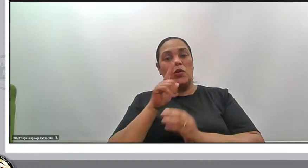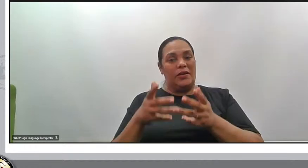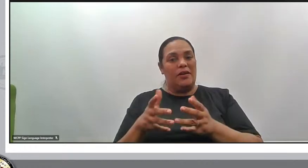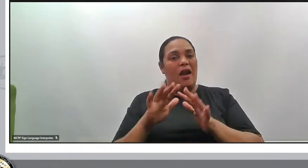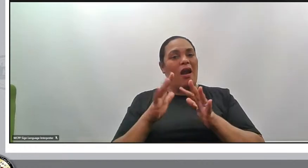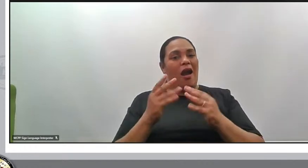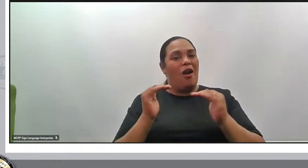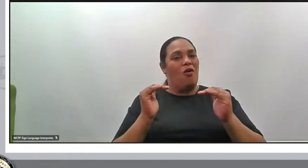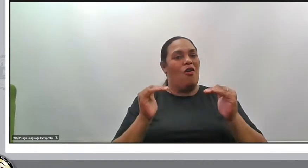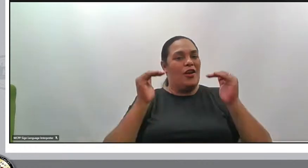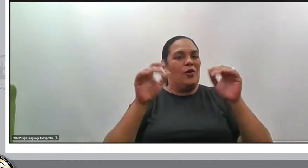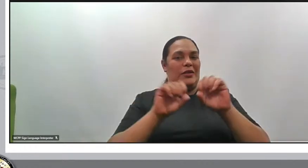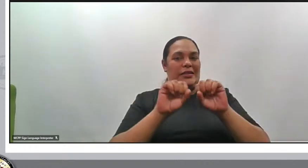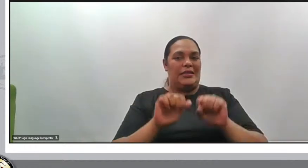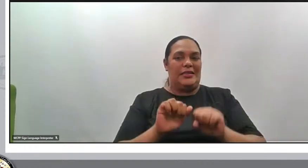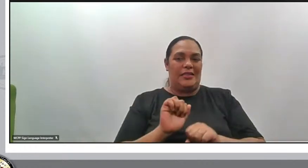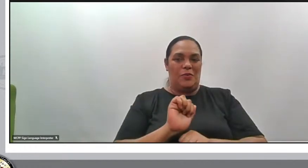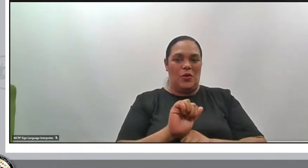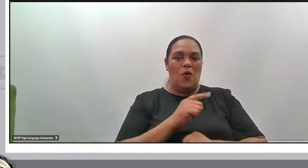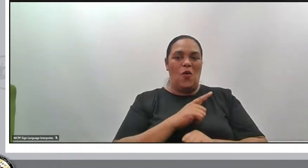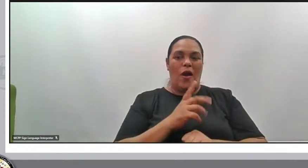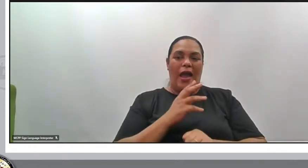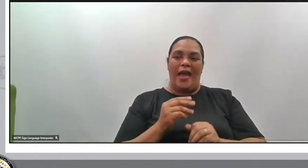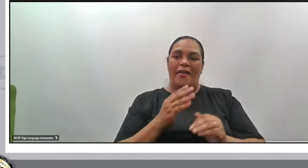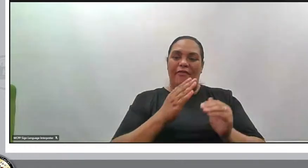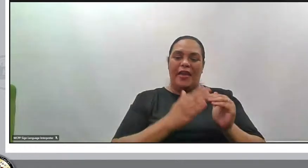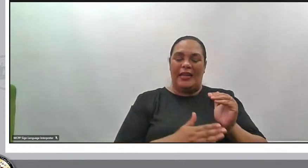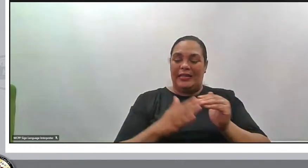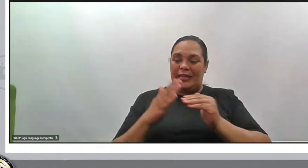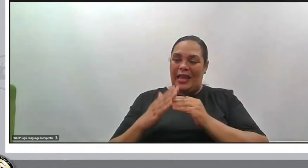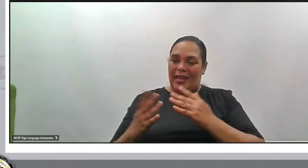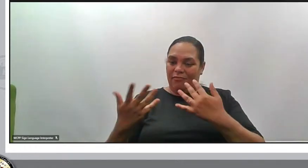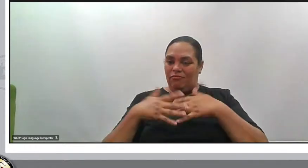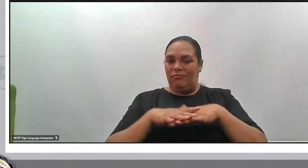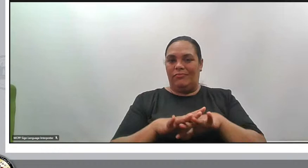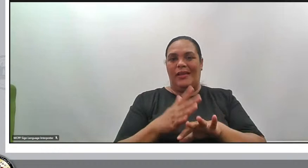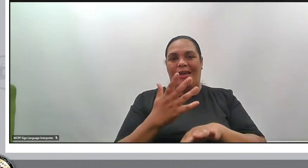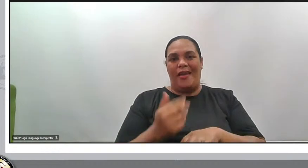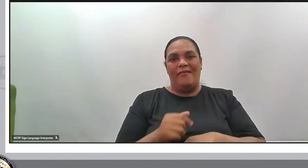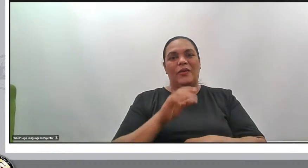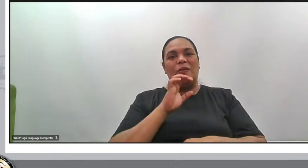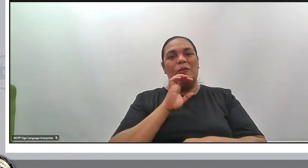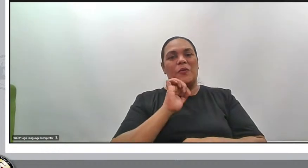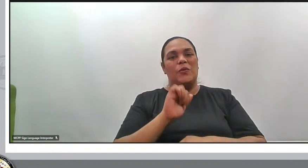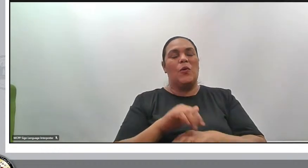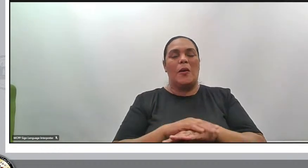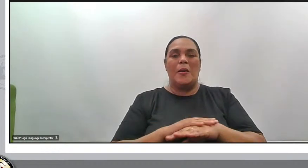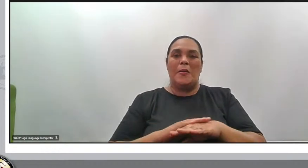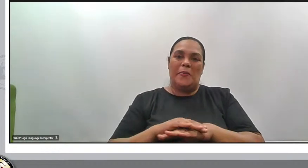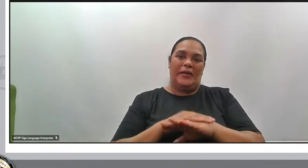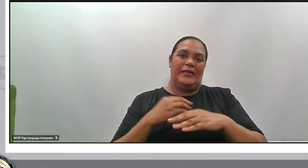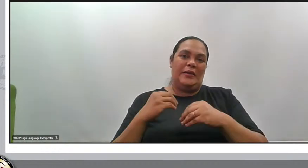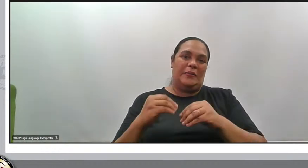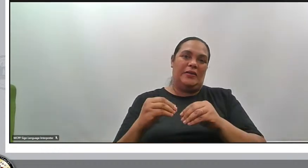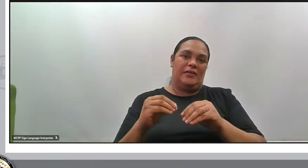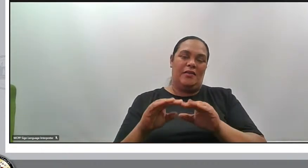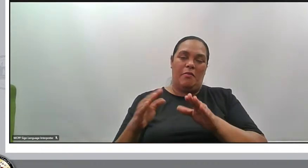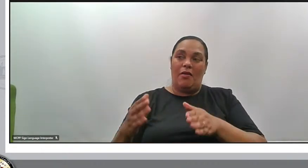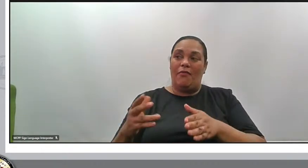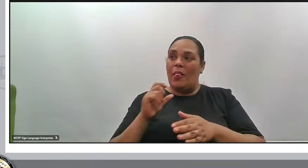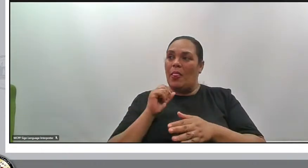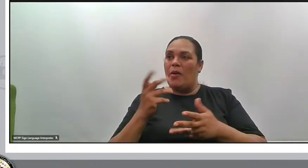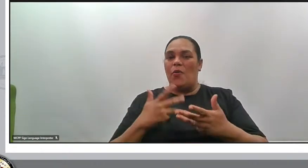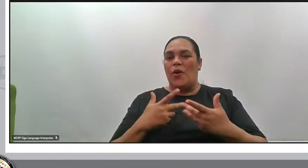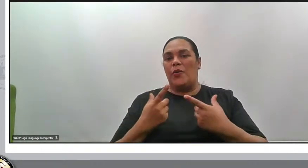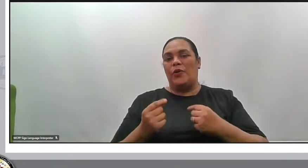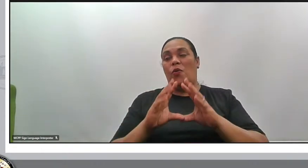to enhance the system so that there's an end-to-end integration. So it's the basic business platform on which we do all